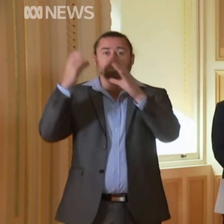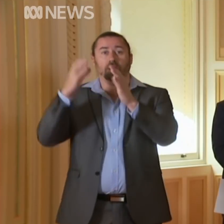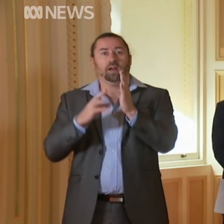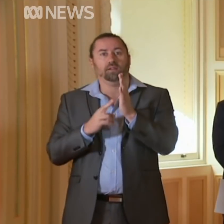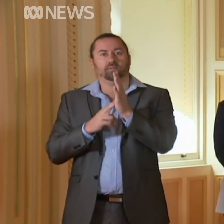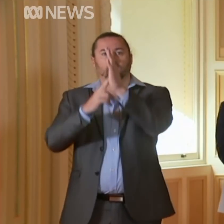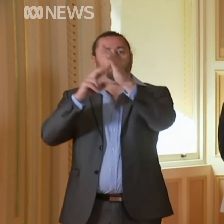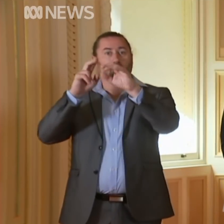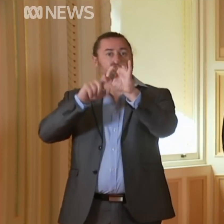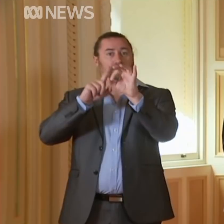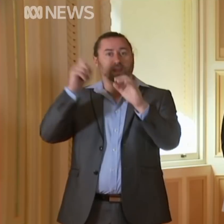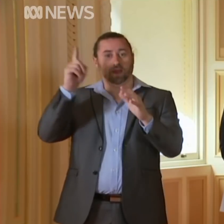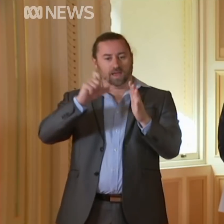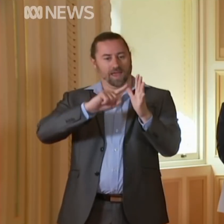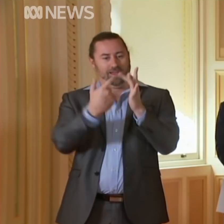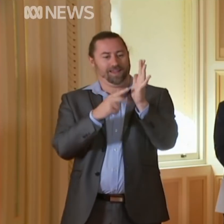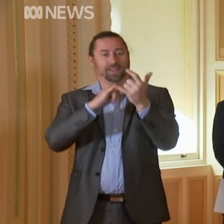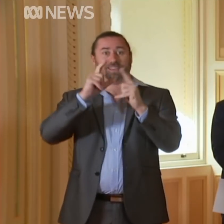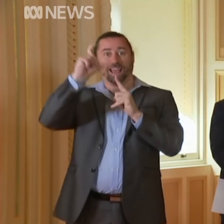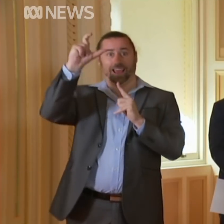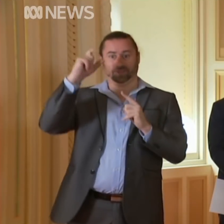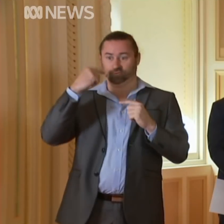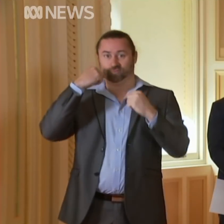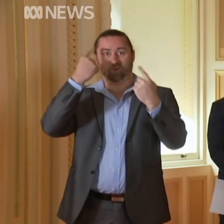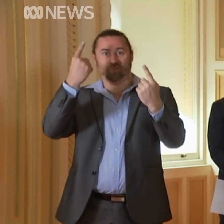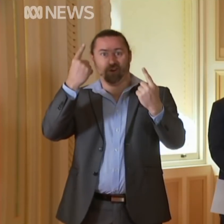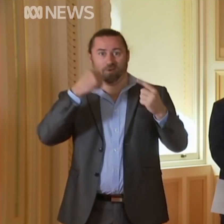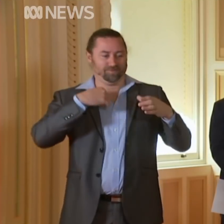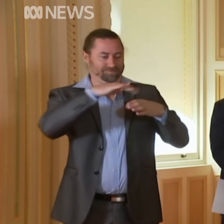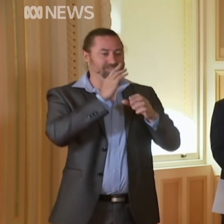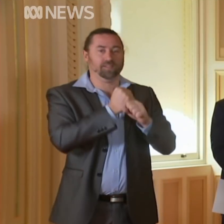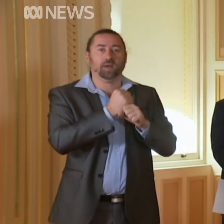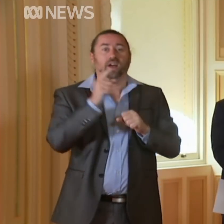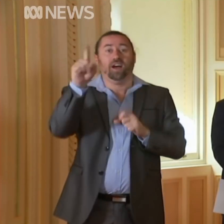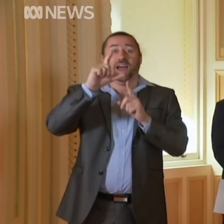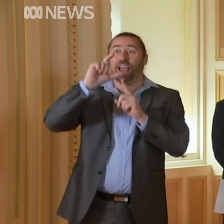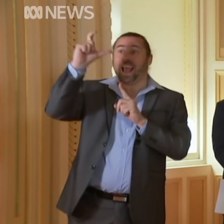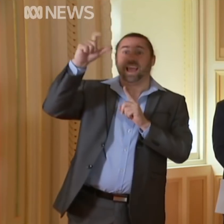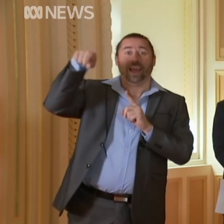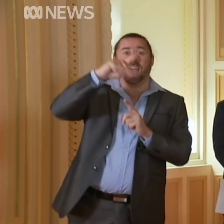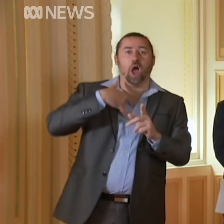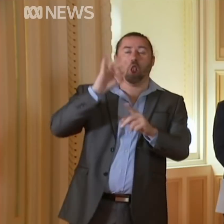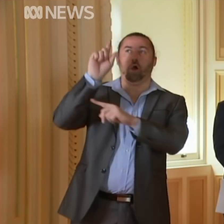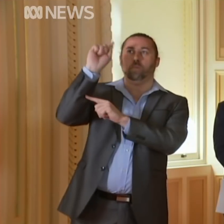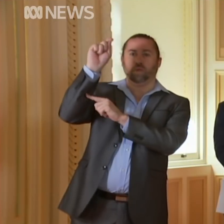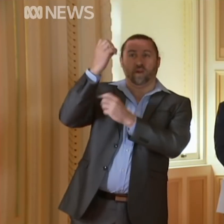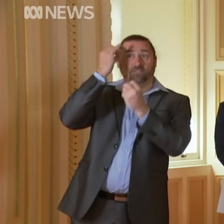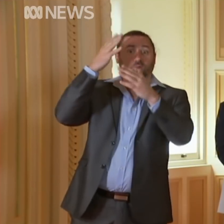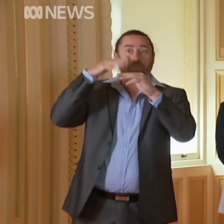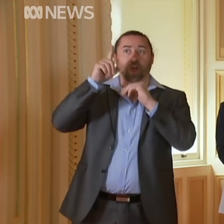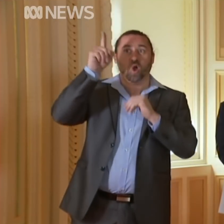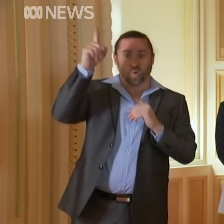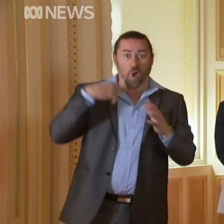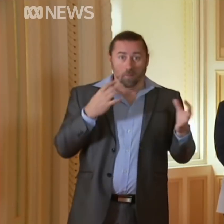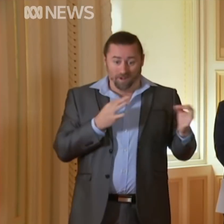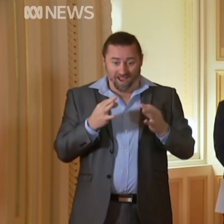to be in Cairns on Monday. Can I just say to the people of far north, you are not forgotten. I understand that there